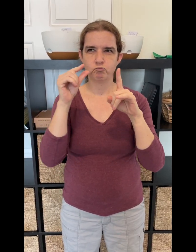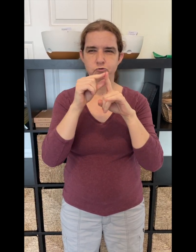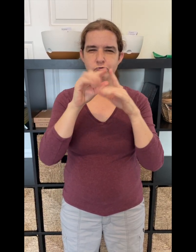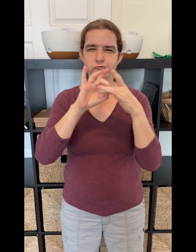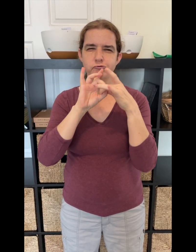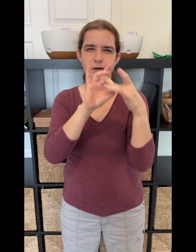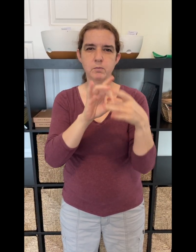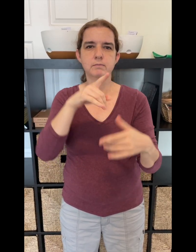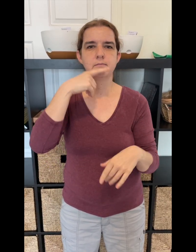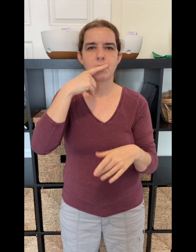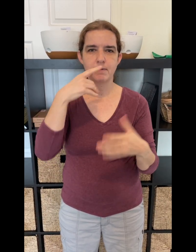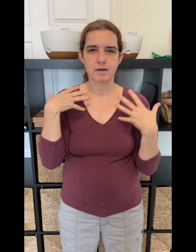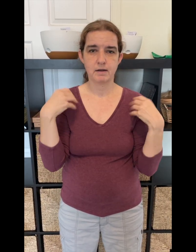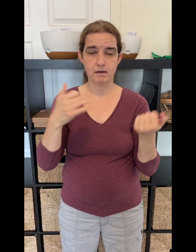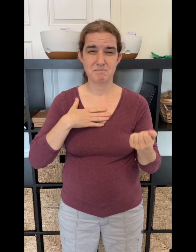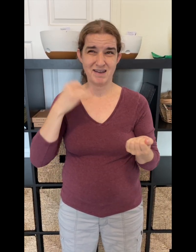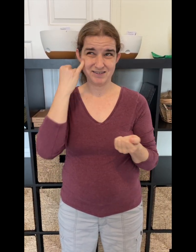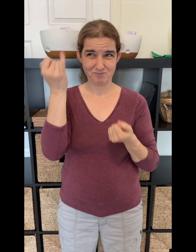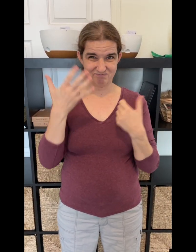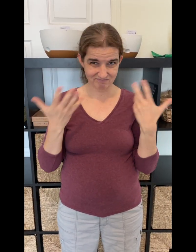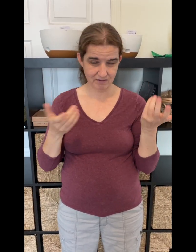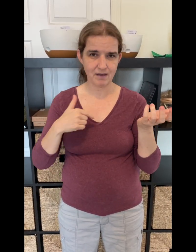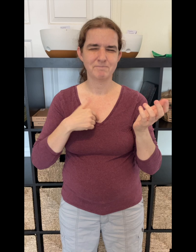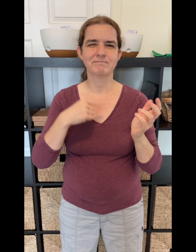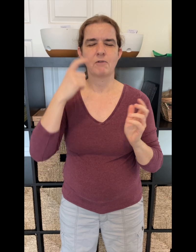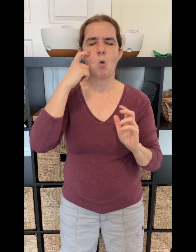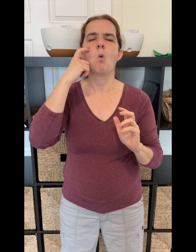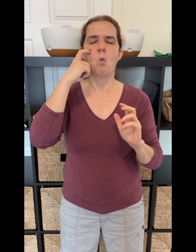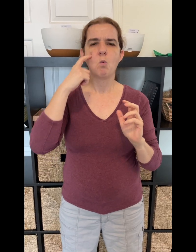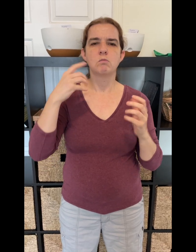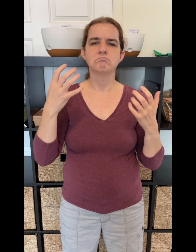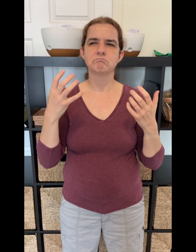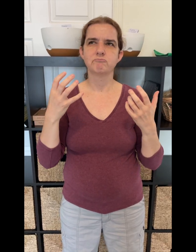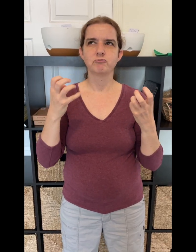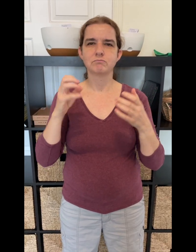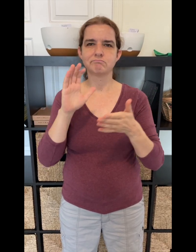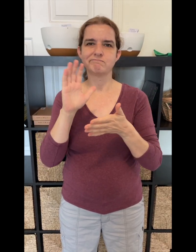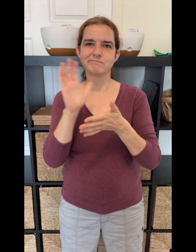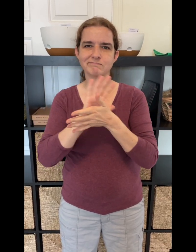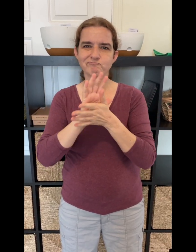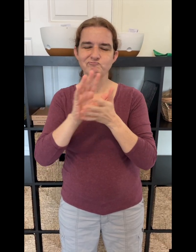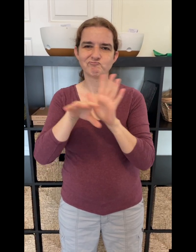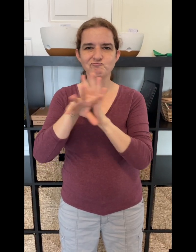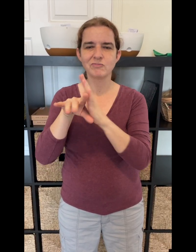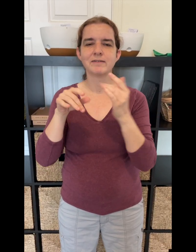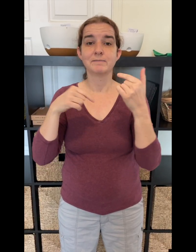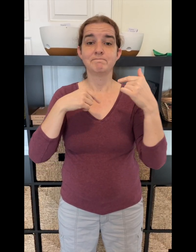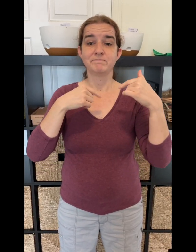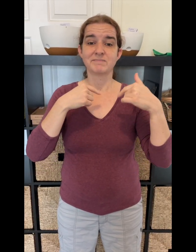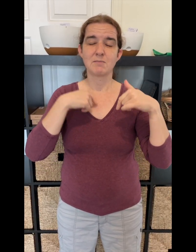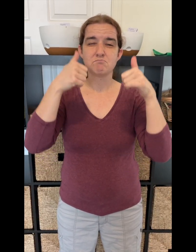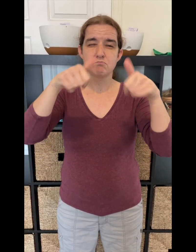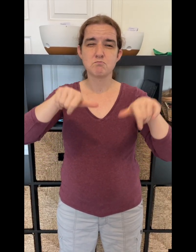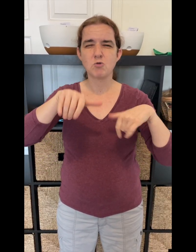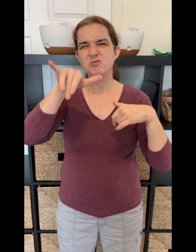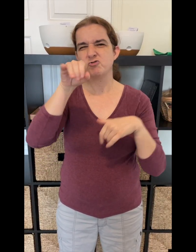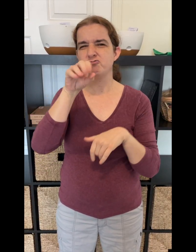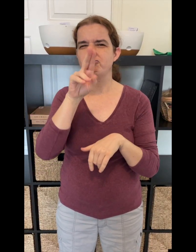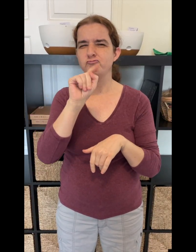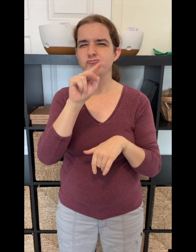like different words that are related to public health. So my idea was I was thinking I'll make this movie, film this movie, and I'll post it up